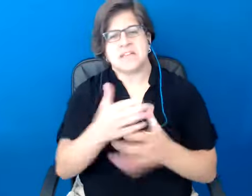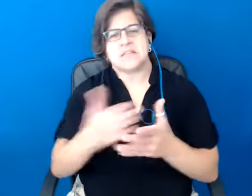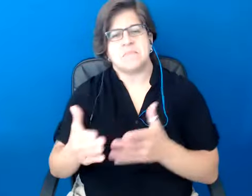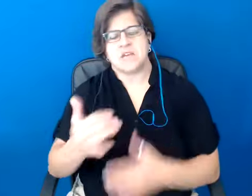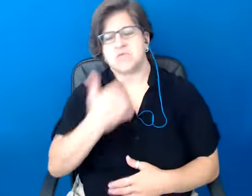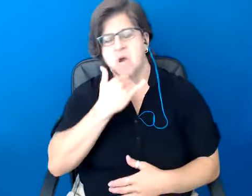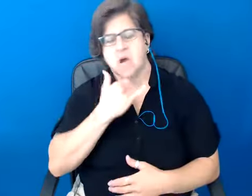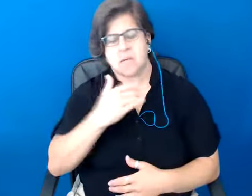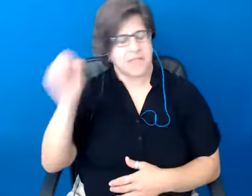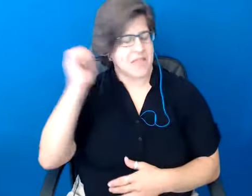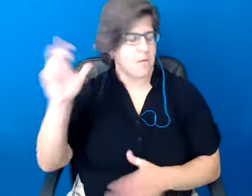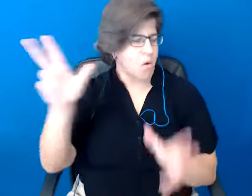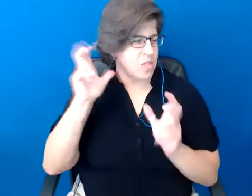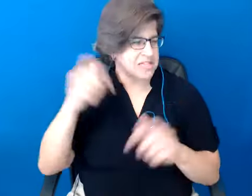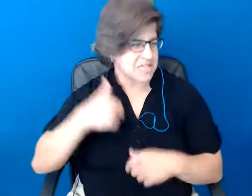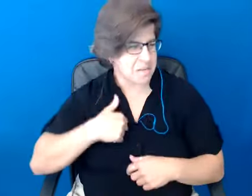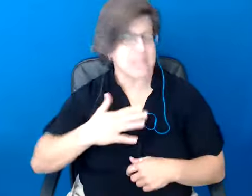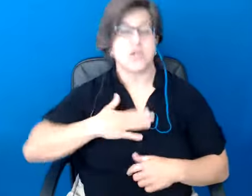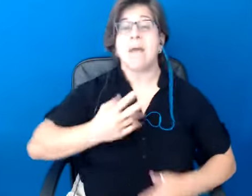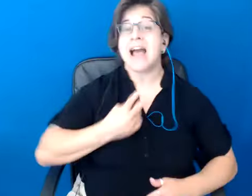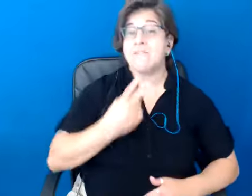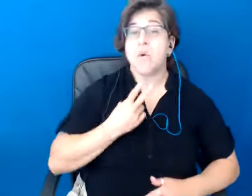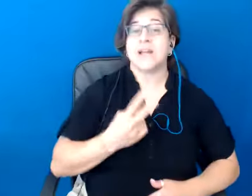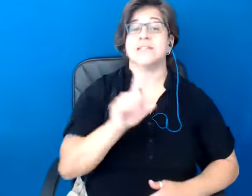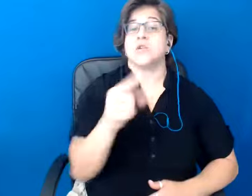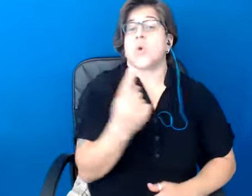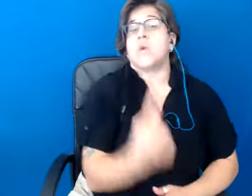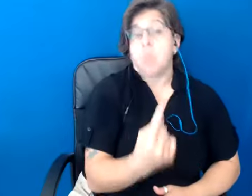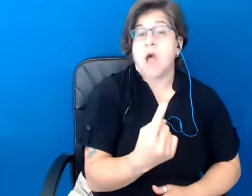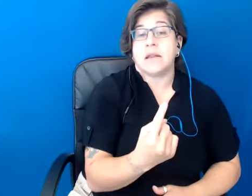very wrong, and they won't listen to me. So